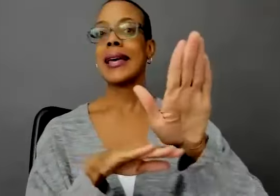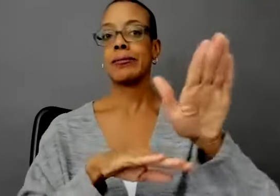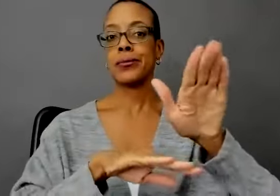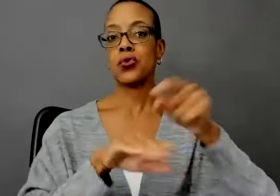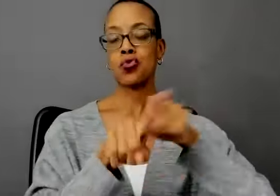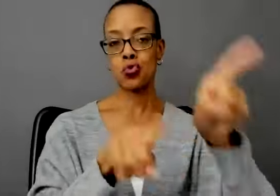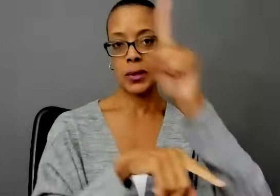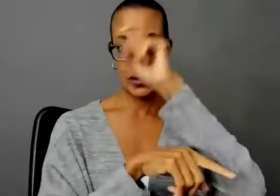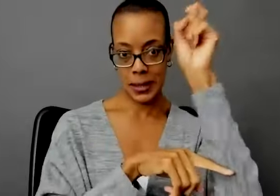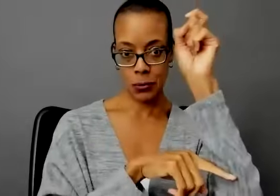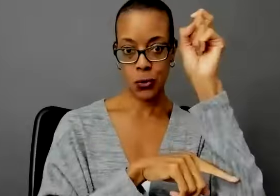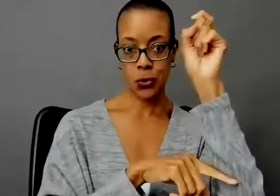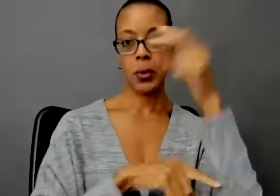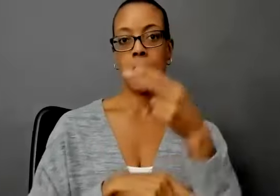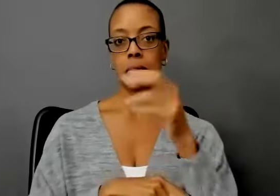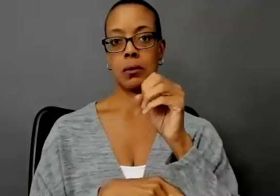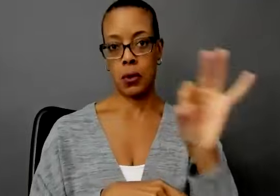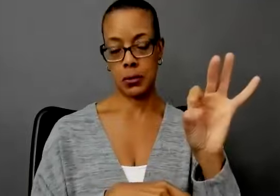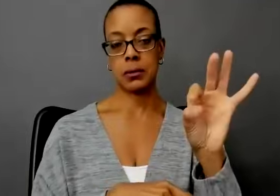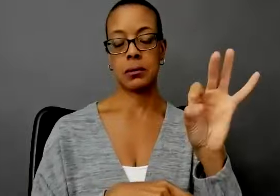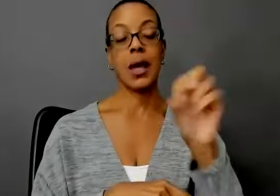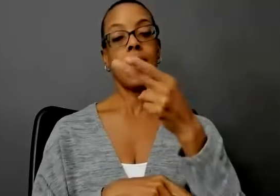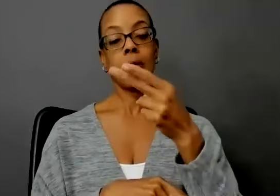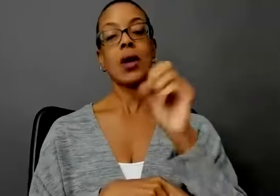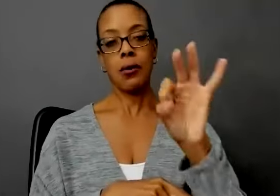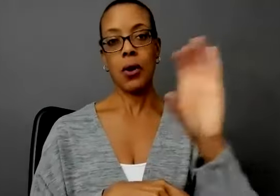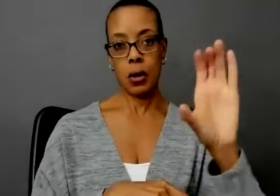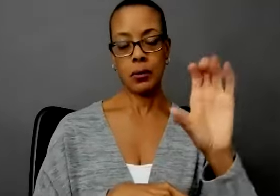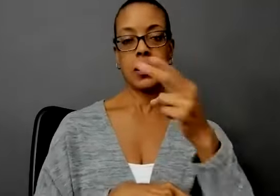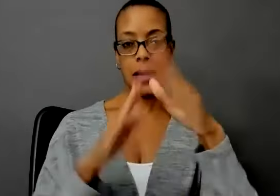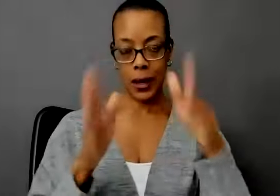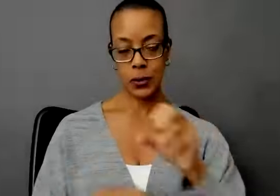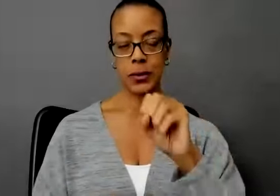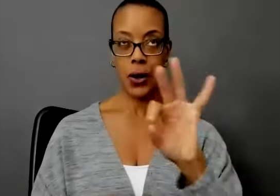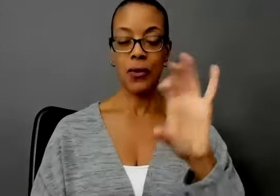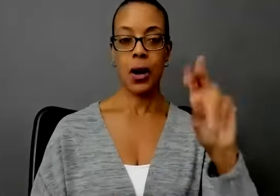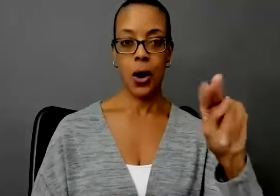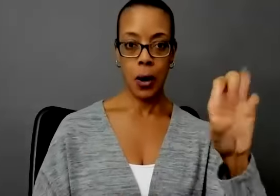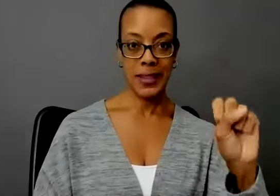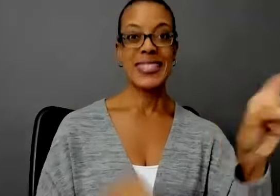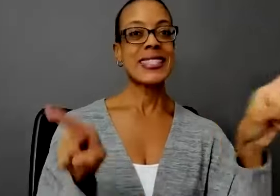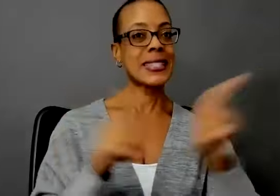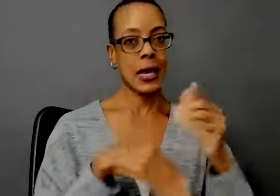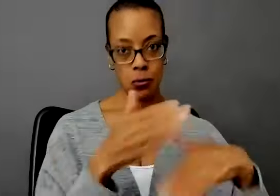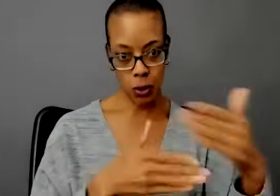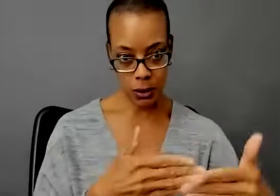for their consideration. So it had to do the same process in the House of Commons. First reading when it was introduced